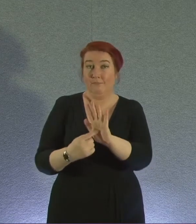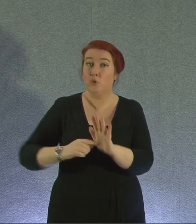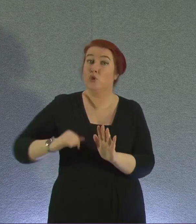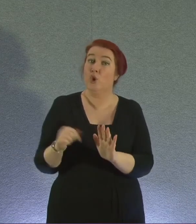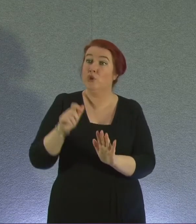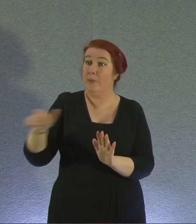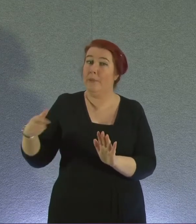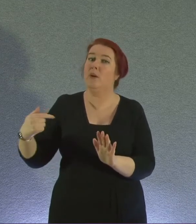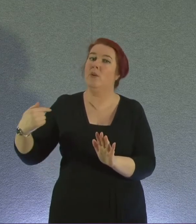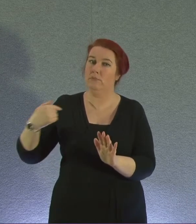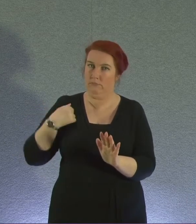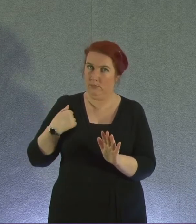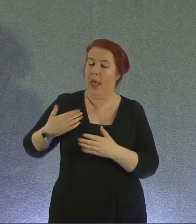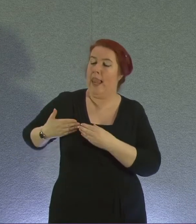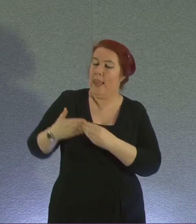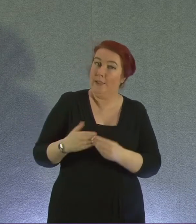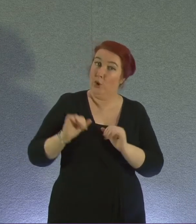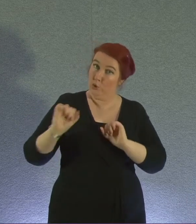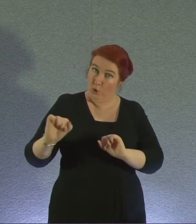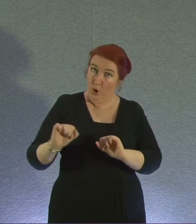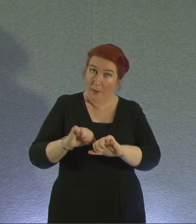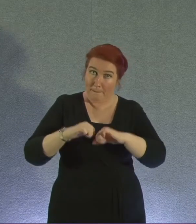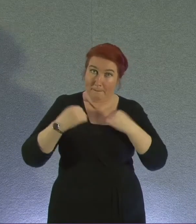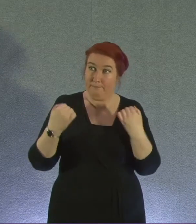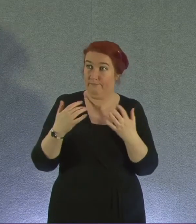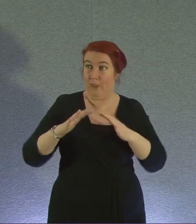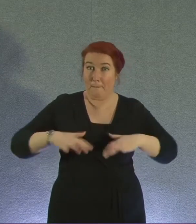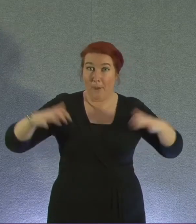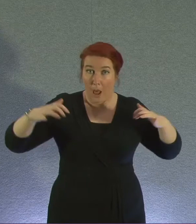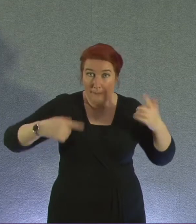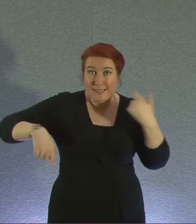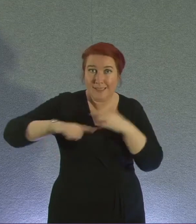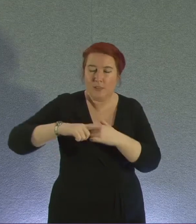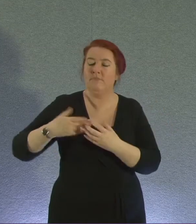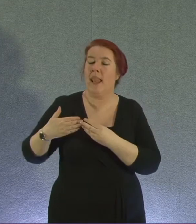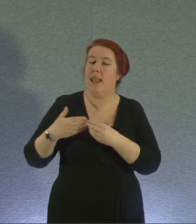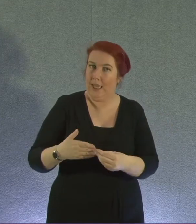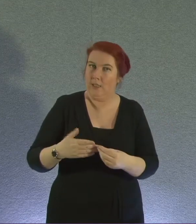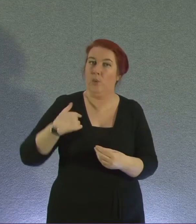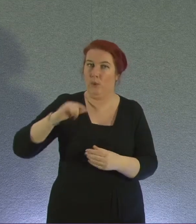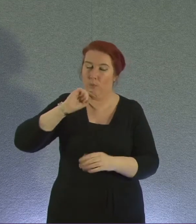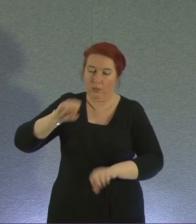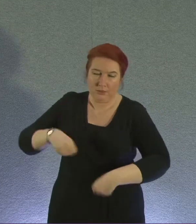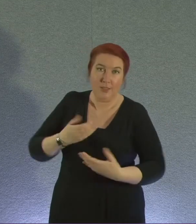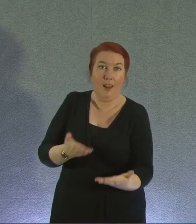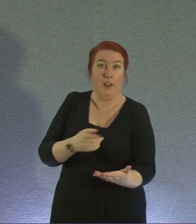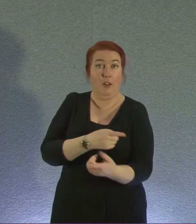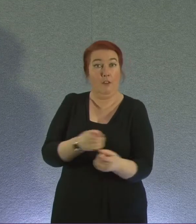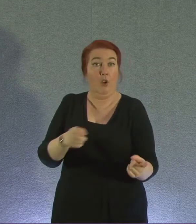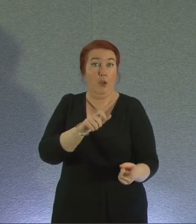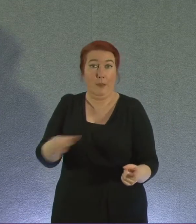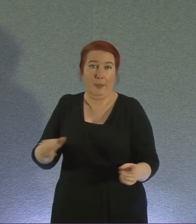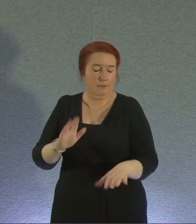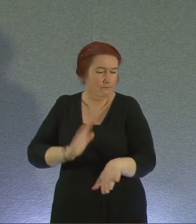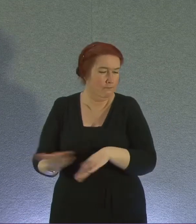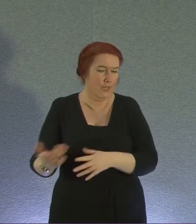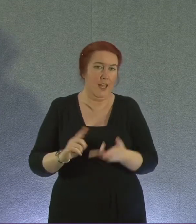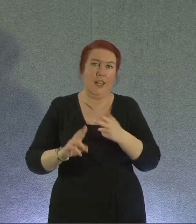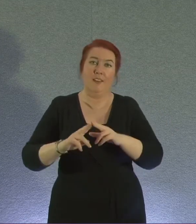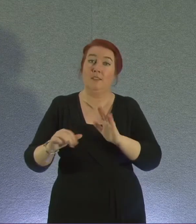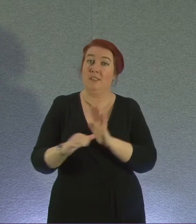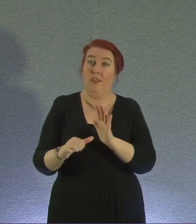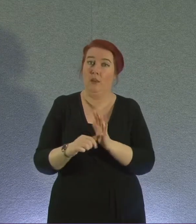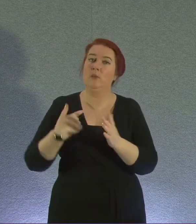Parliament is leading, and their Parliament intends to lead and to deliver for them, no matter the difficulties. Thank you, Presiding